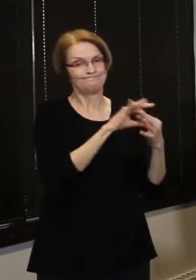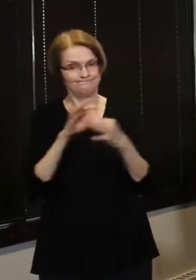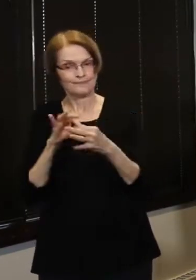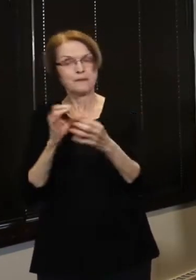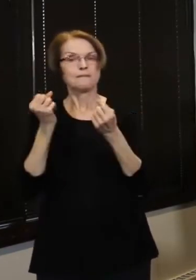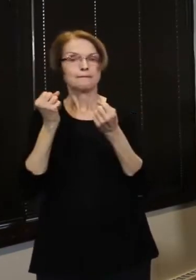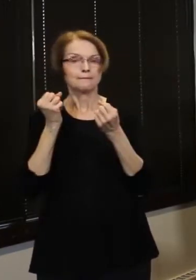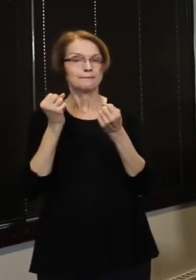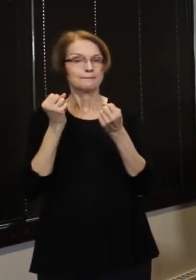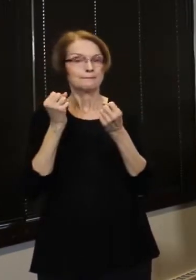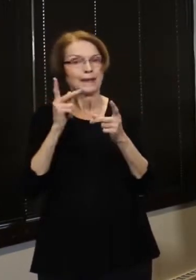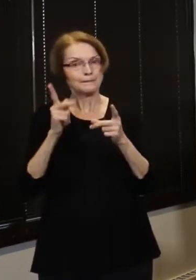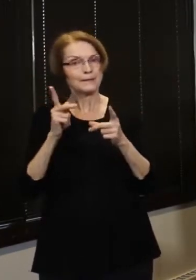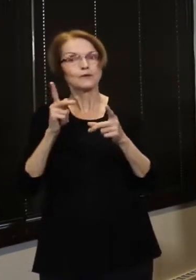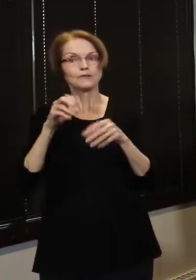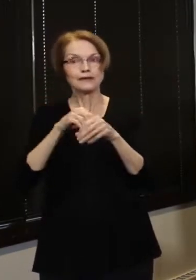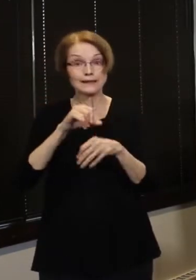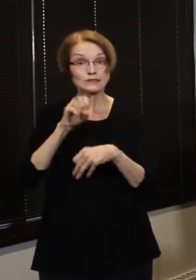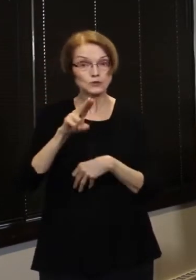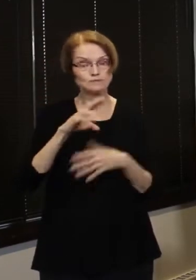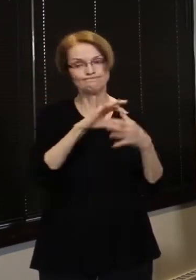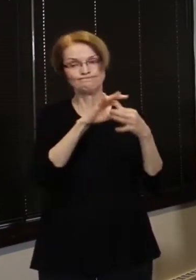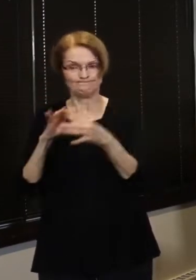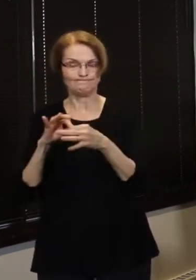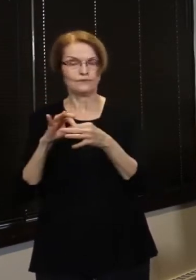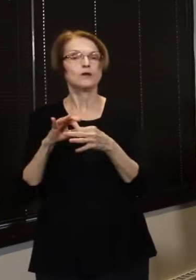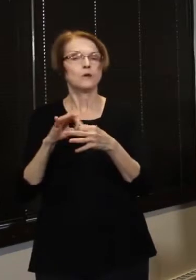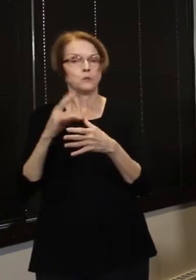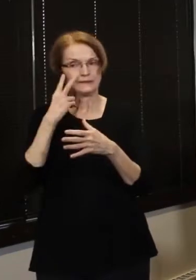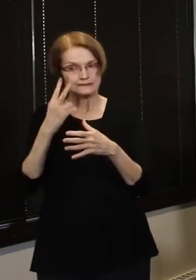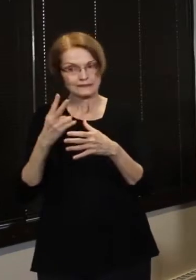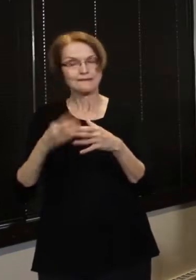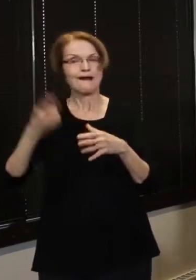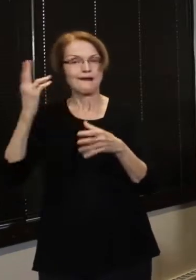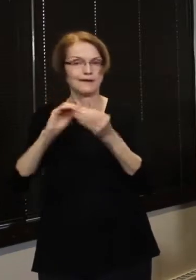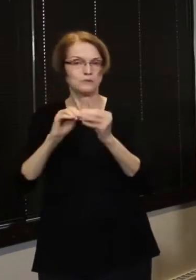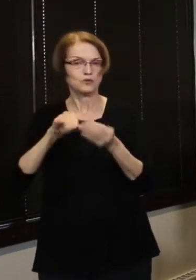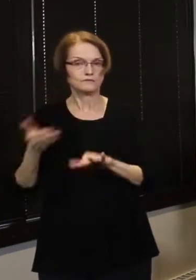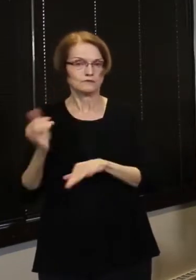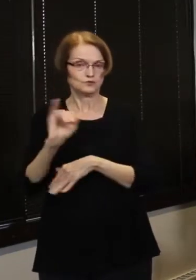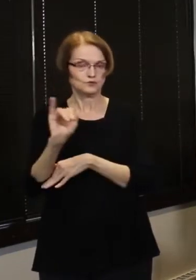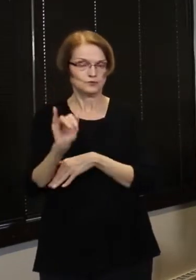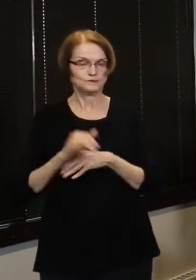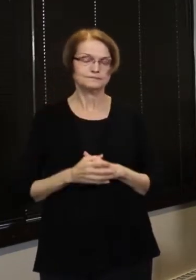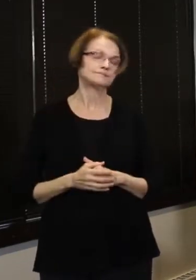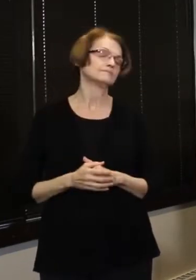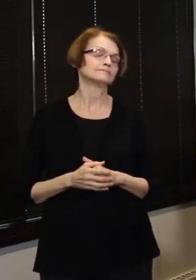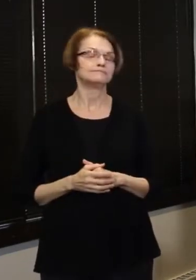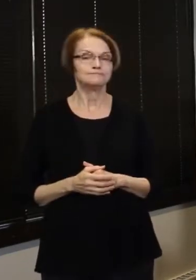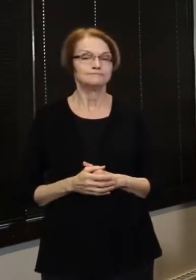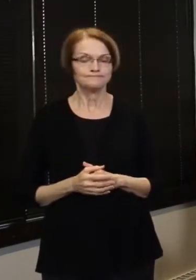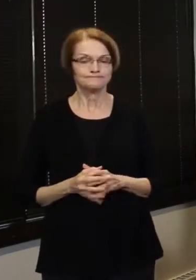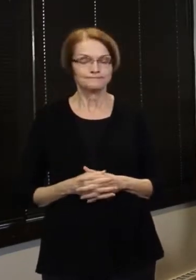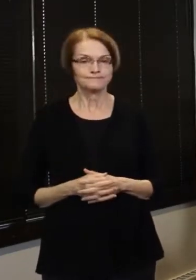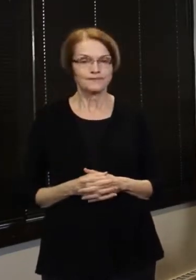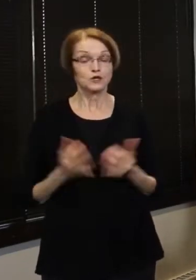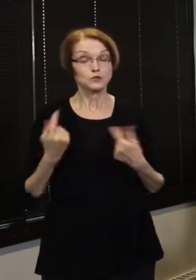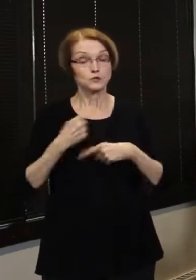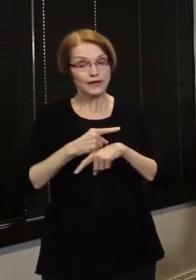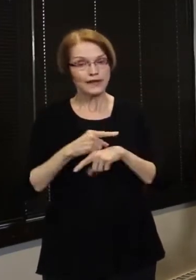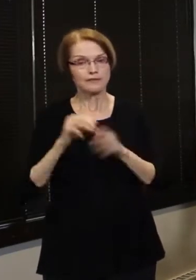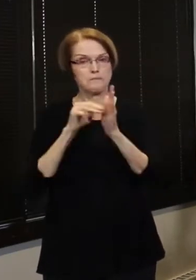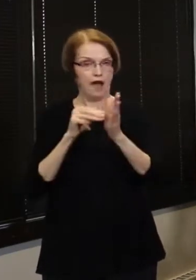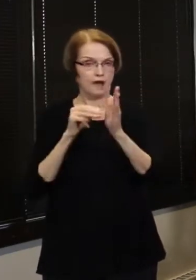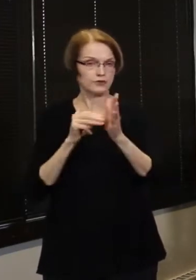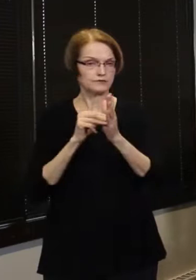of people in our intensive care units, we're going to see that number of deaths. So as I said, today we'll go over our